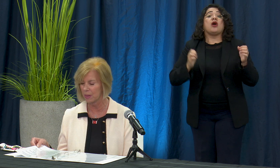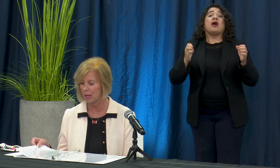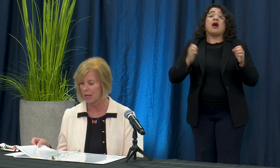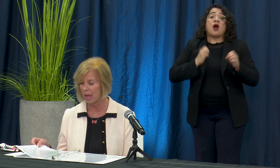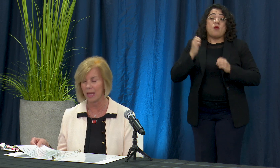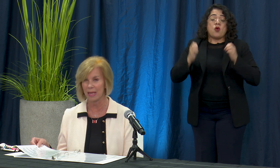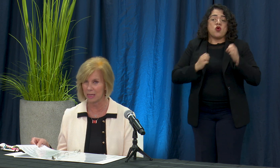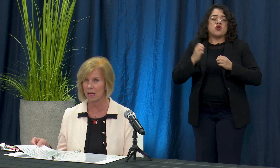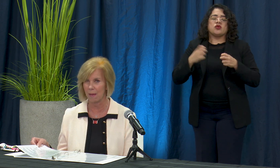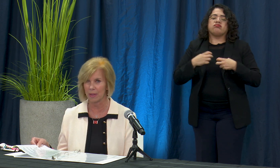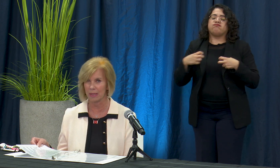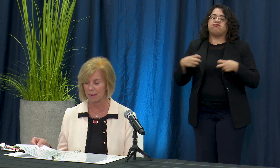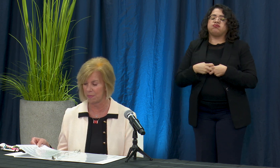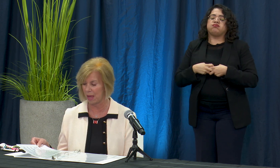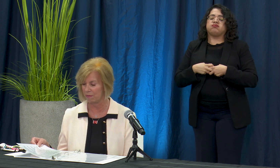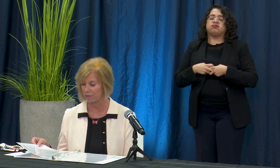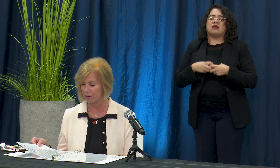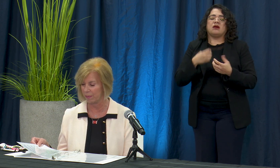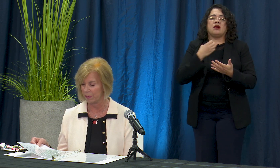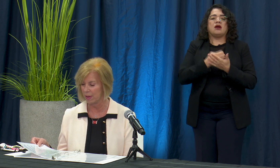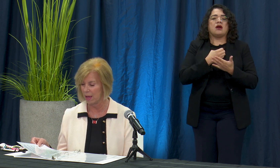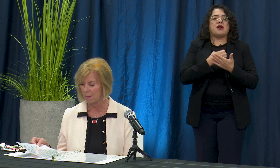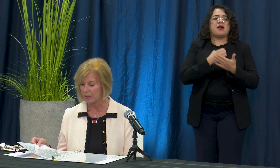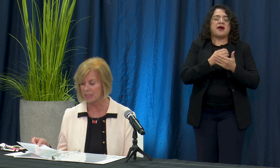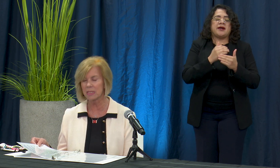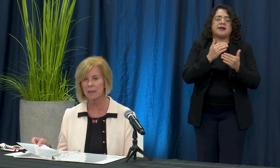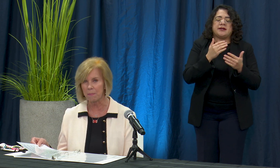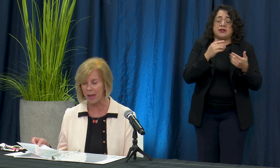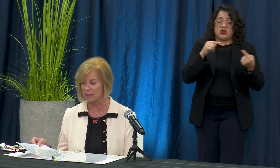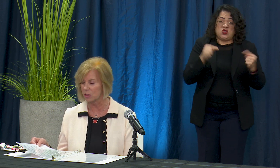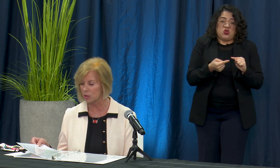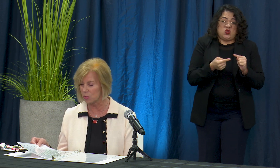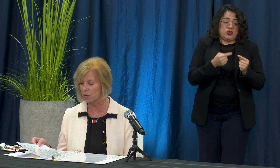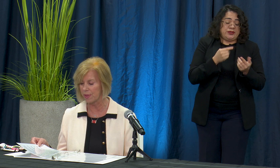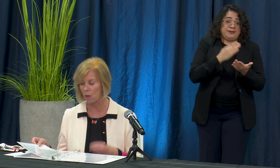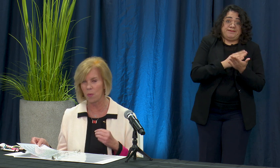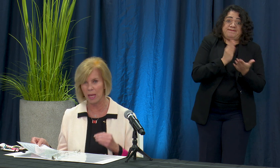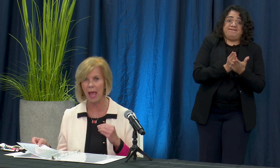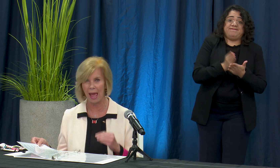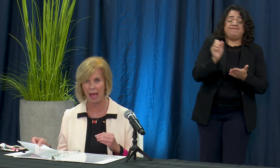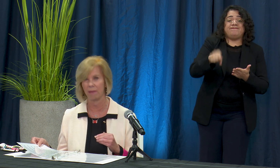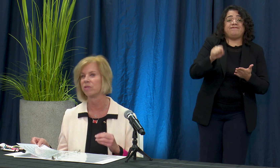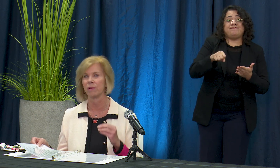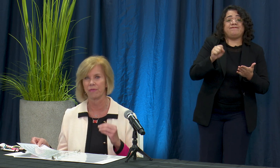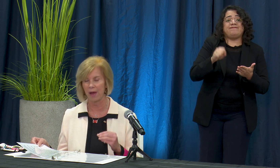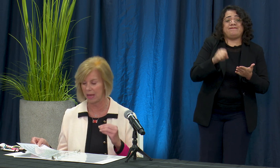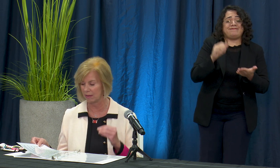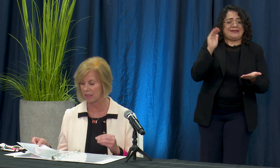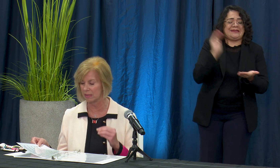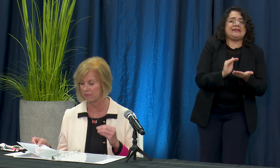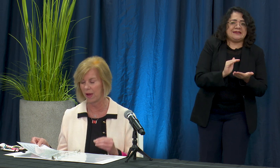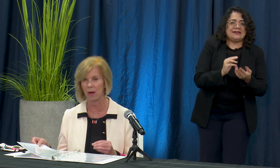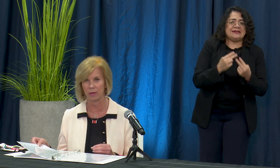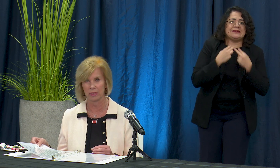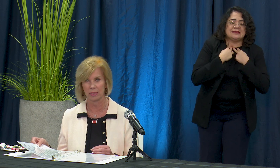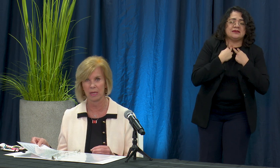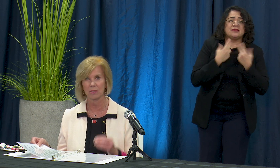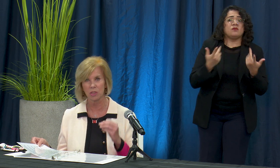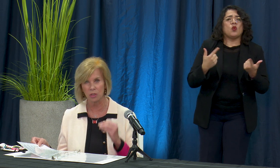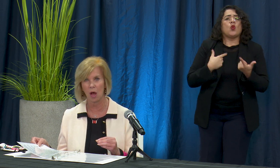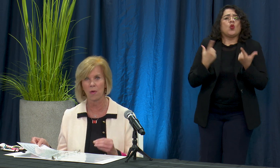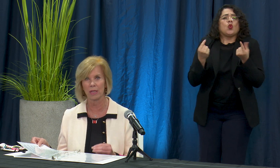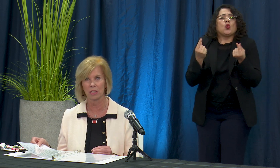emotionally and economically painful. But this is the best tool that we have to fight this